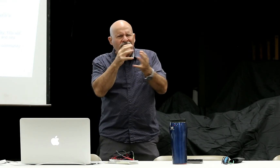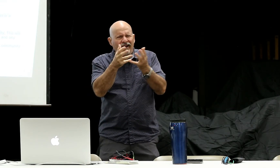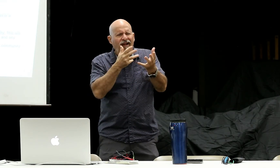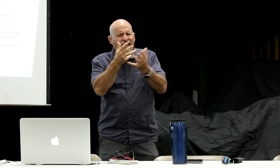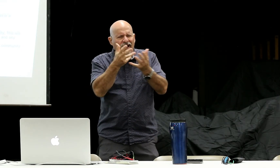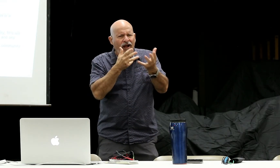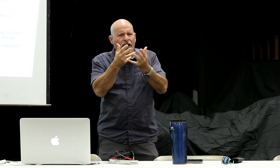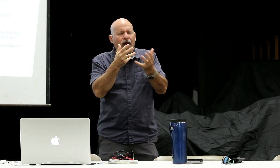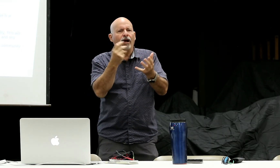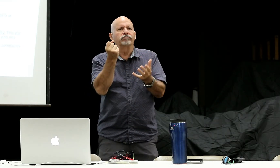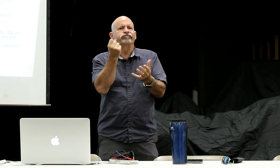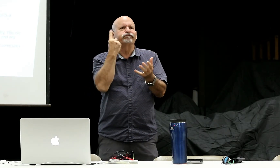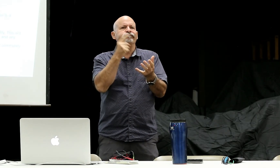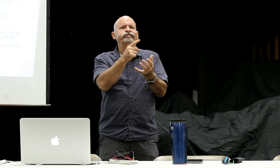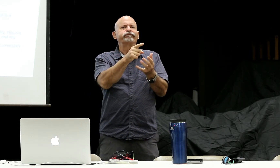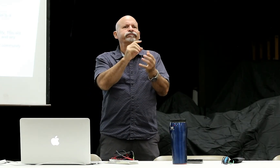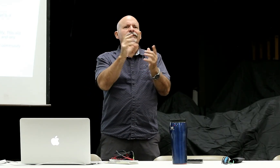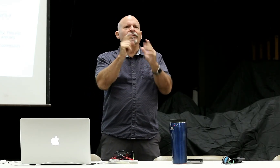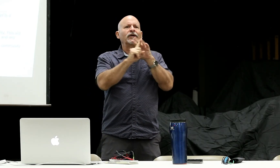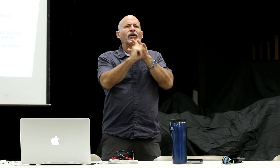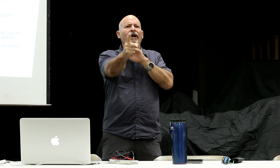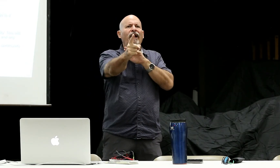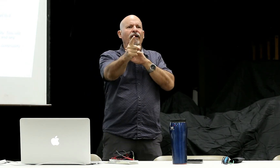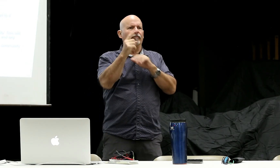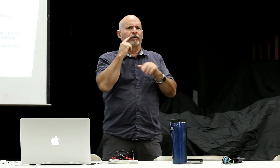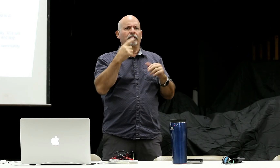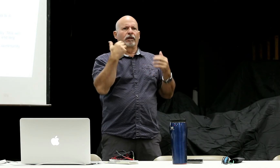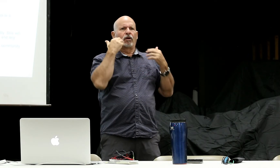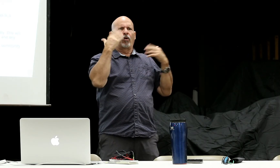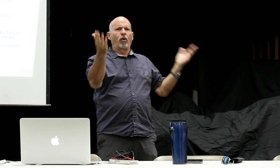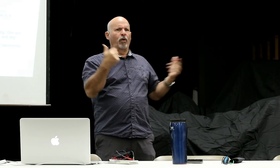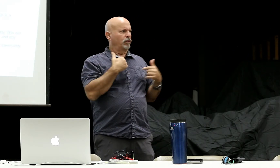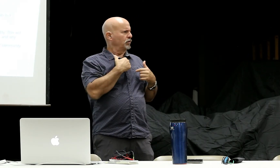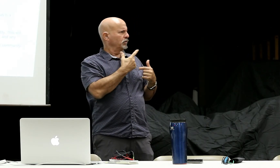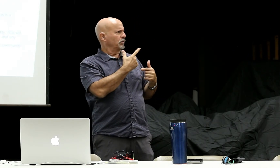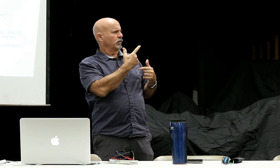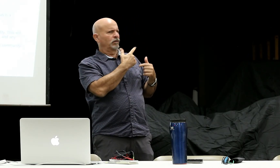Or that other people can just make up things and call CPS, right? We all have to kind of be careful.